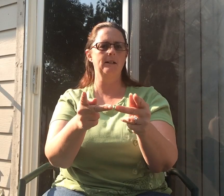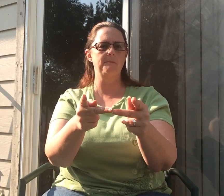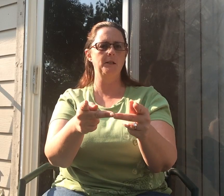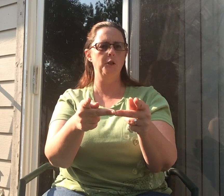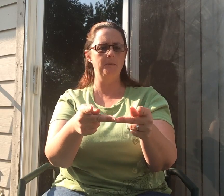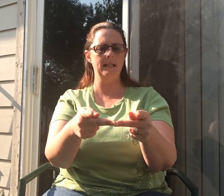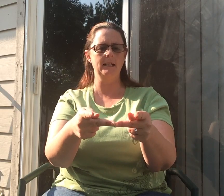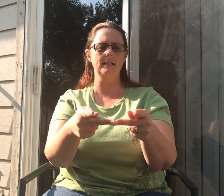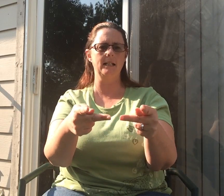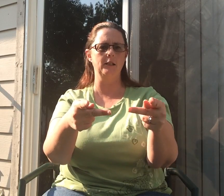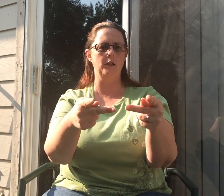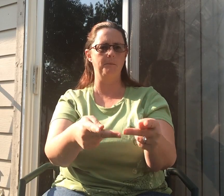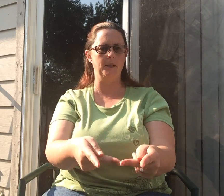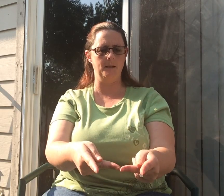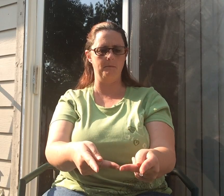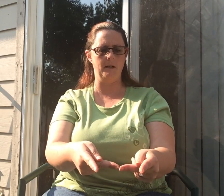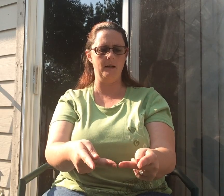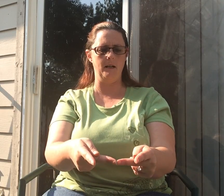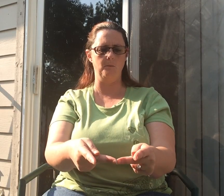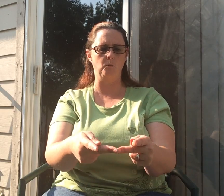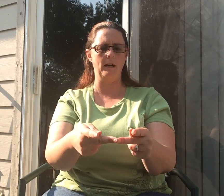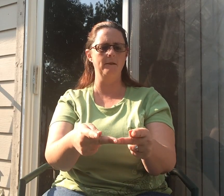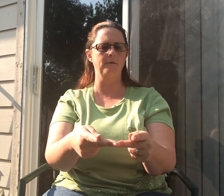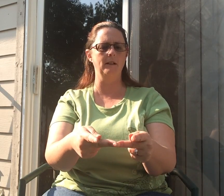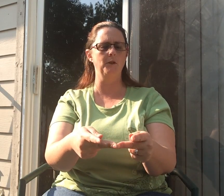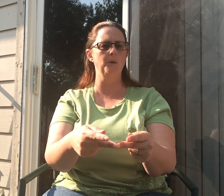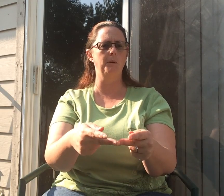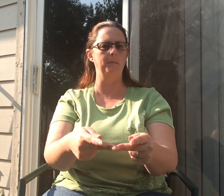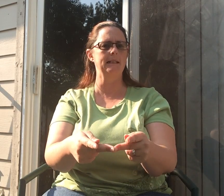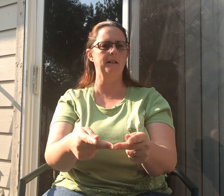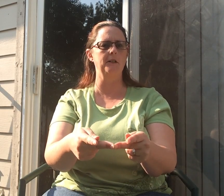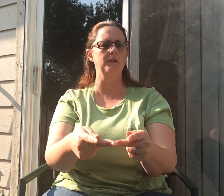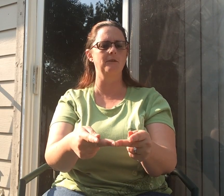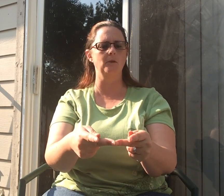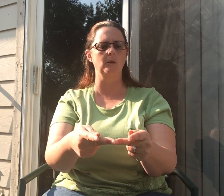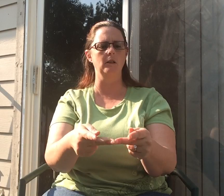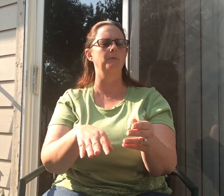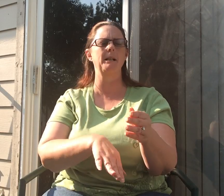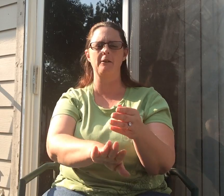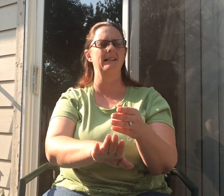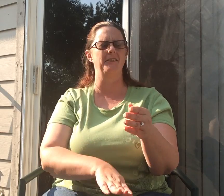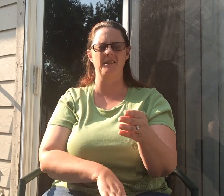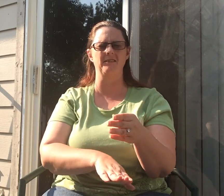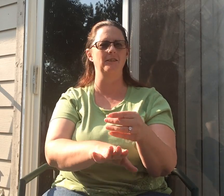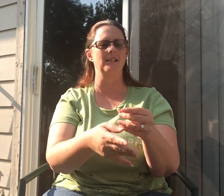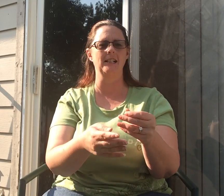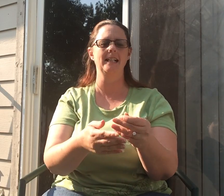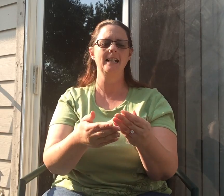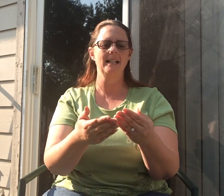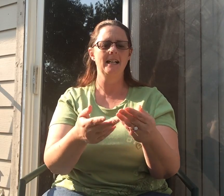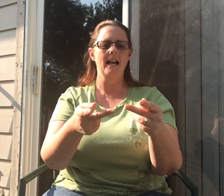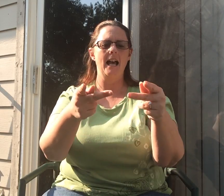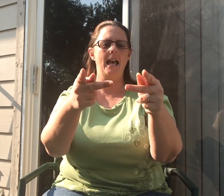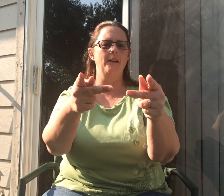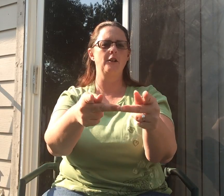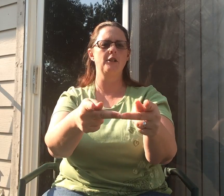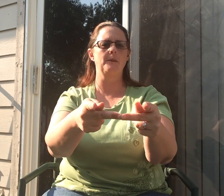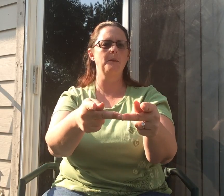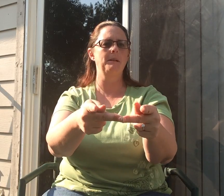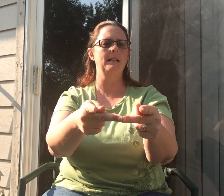to be two P's, and you're going to put them right in front of you, perpendicular to the floor, or parallel to the floor, sorry. And you're going to start with the P